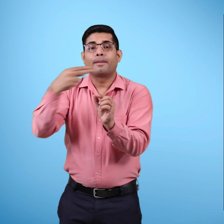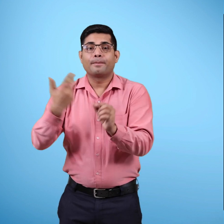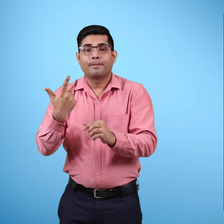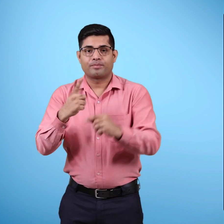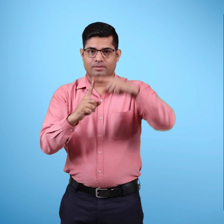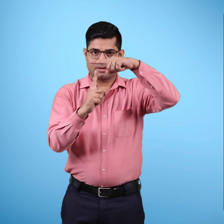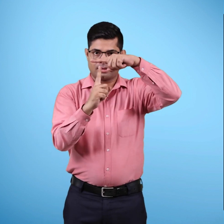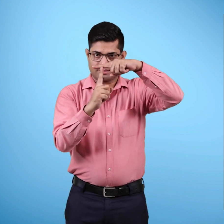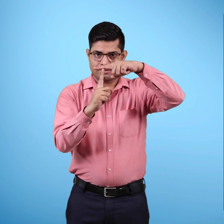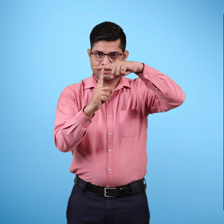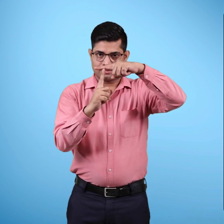tap root.